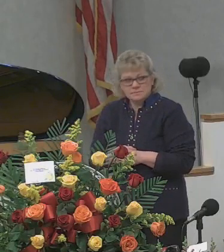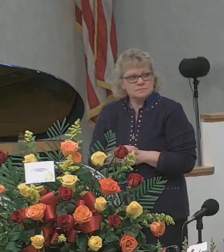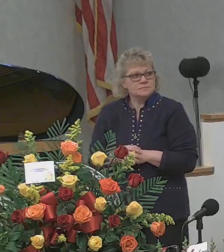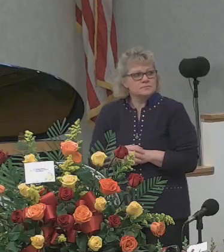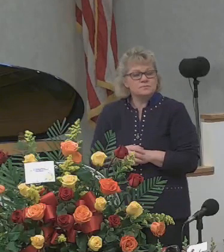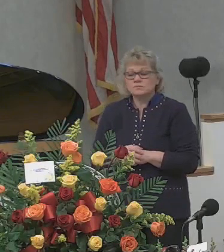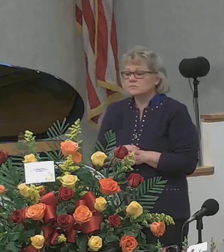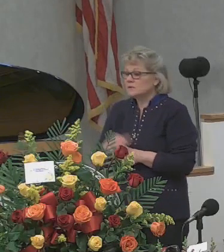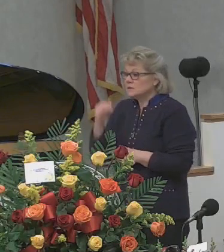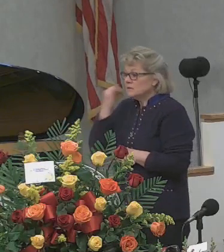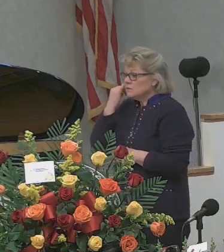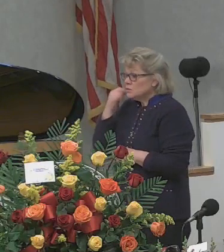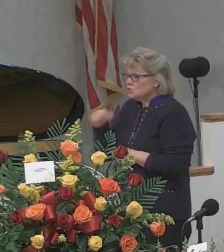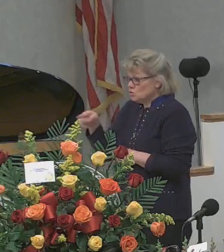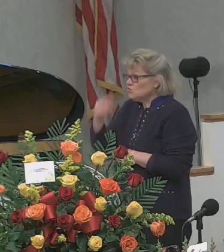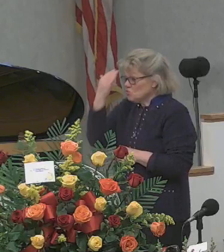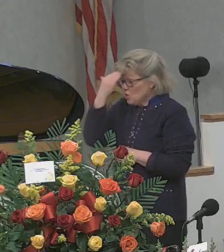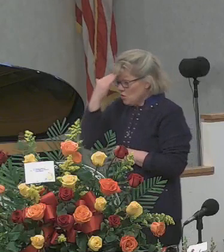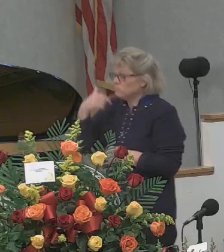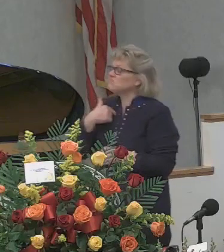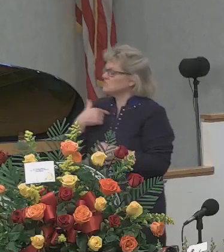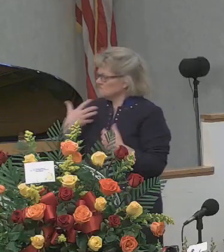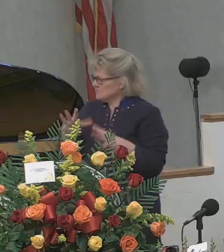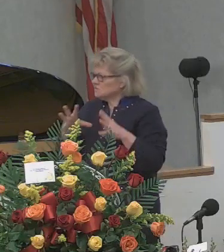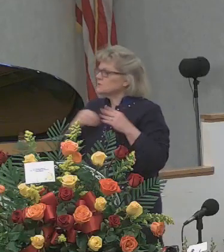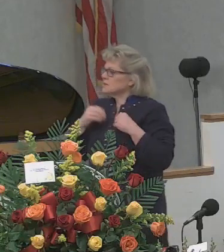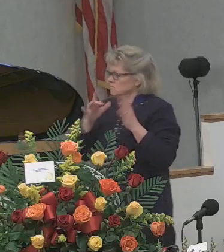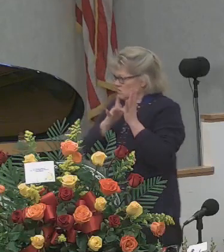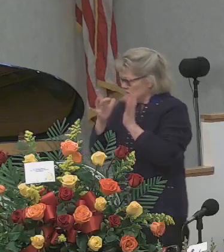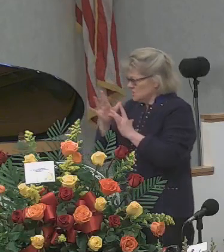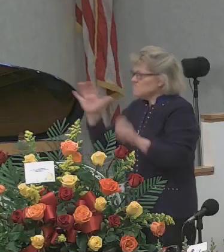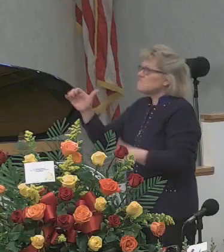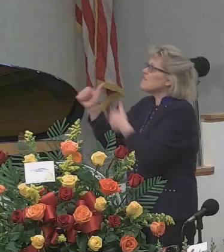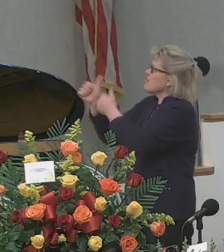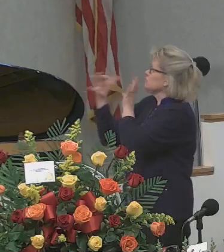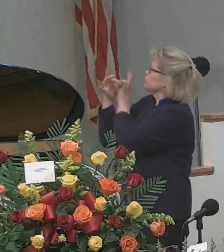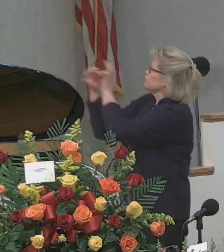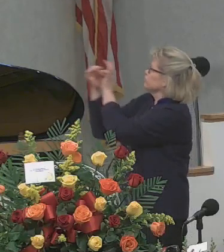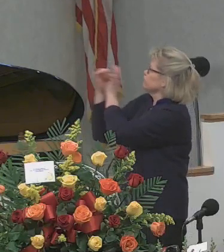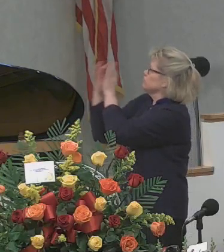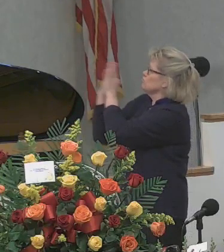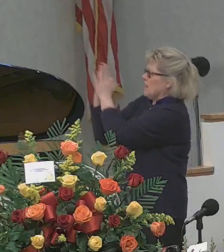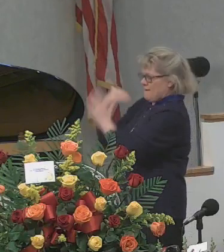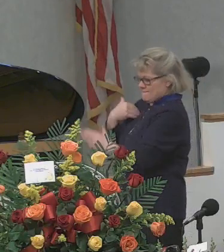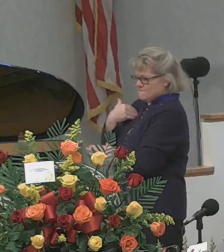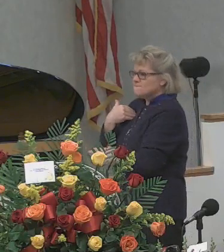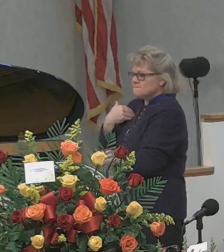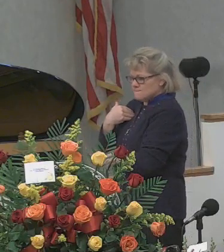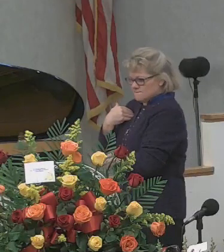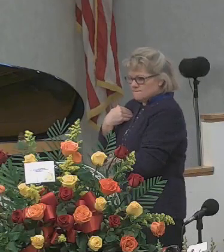For those of you who know you are following Jesus and know that you have a relationship with Jesus,